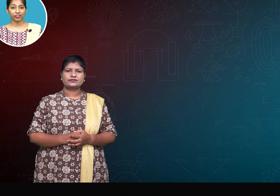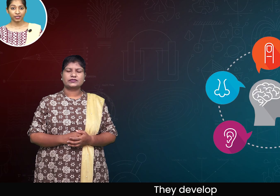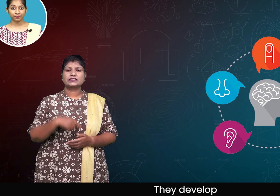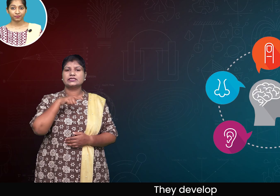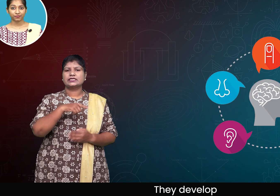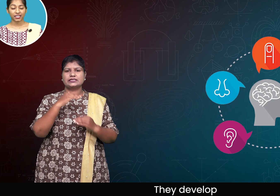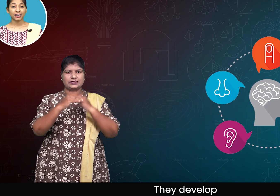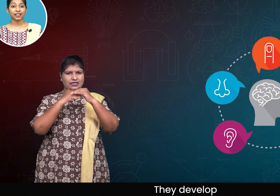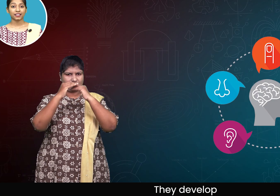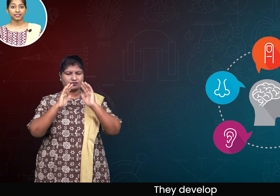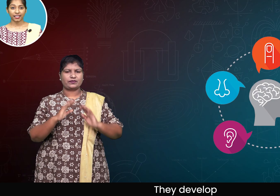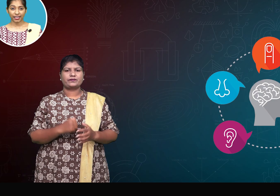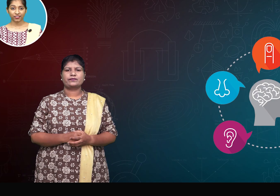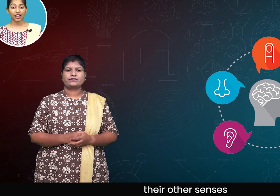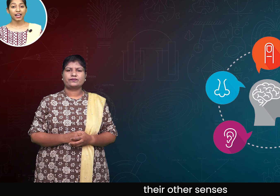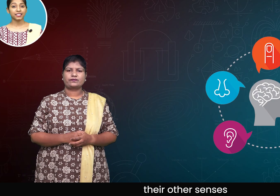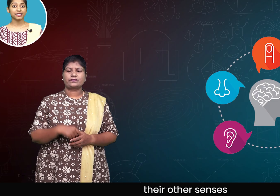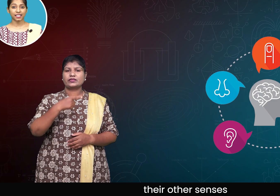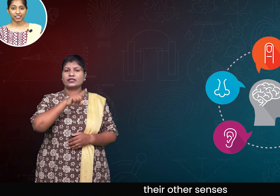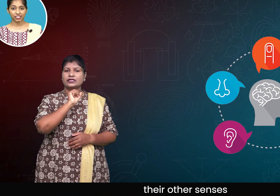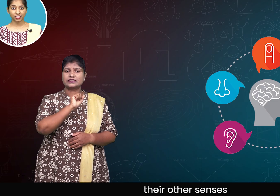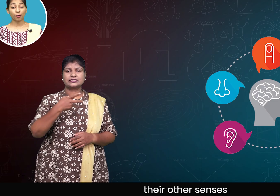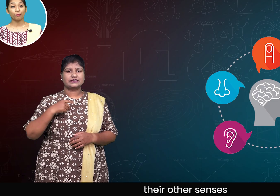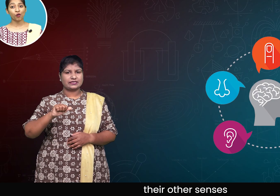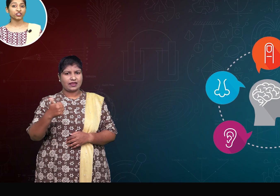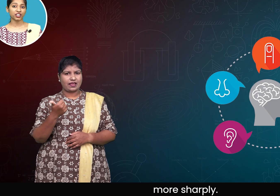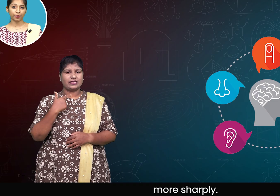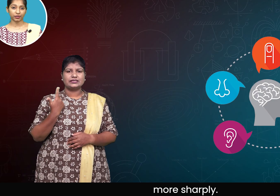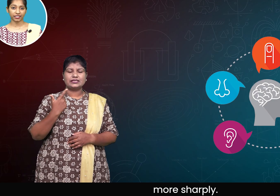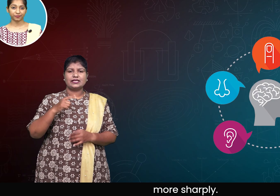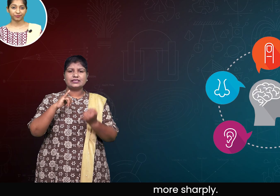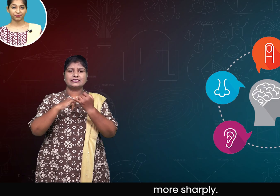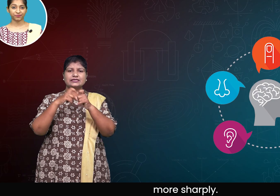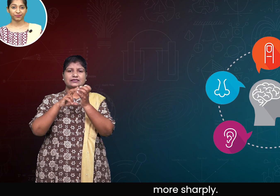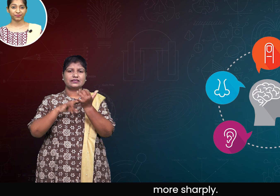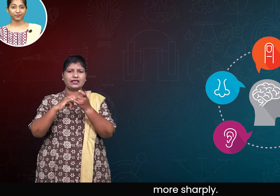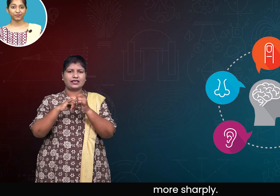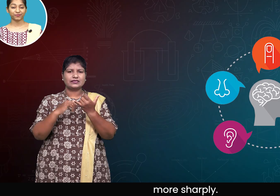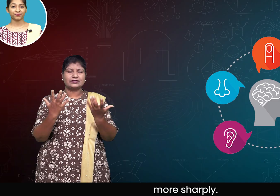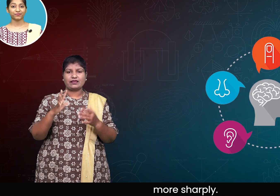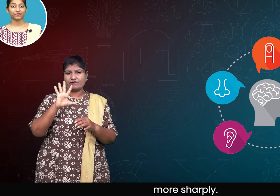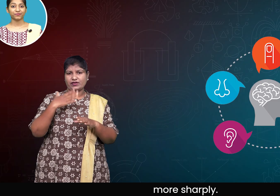They develop their other senses more sharply.